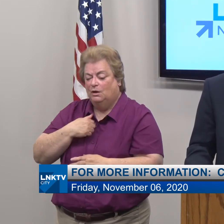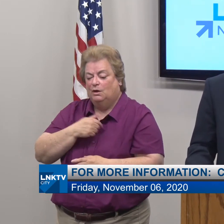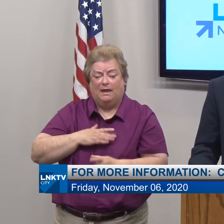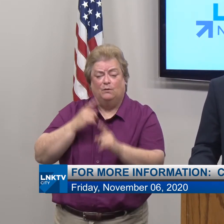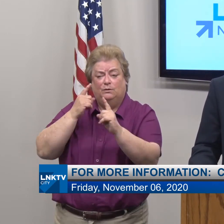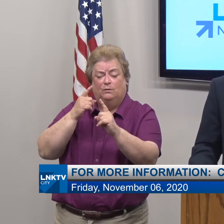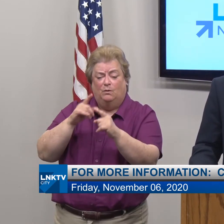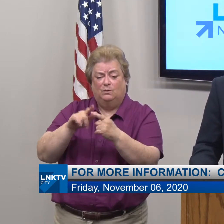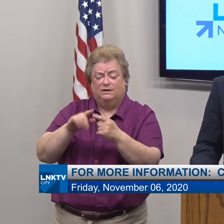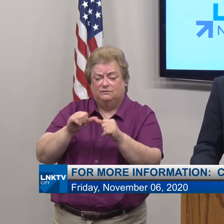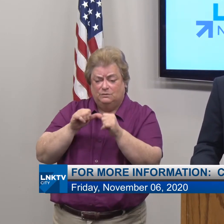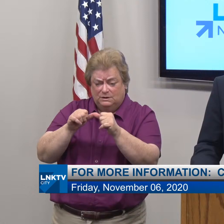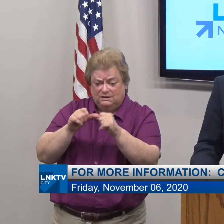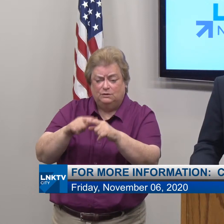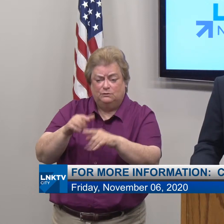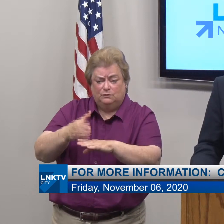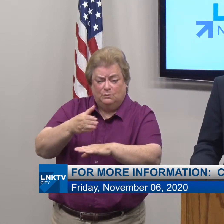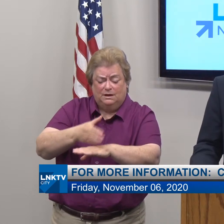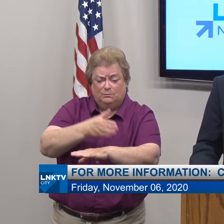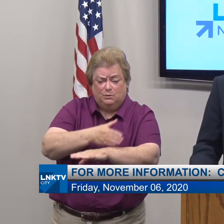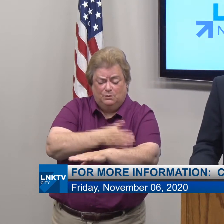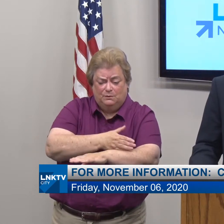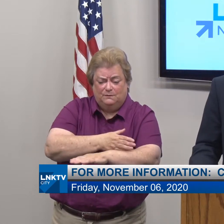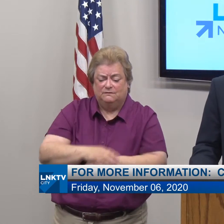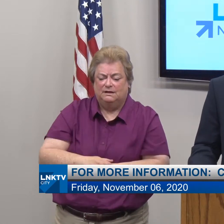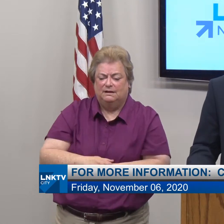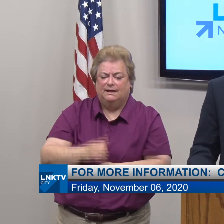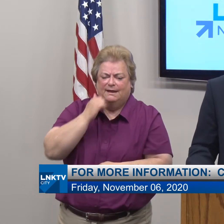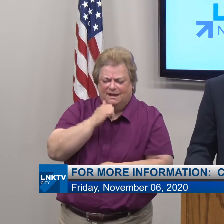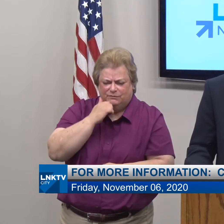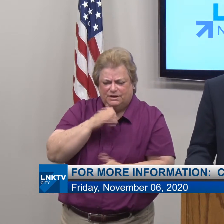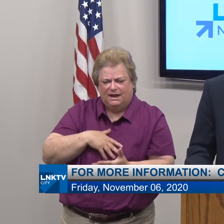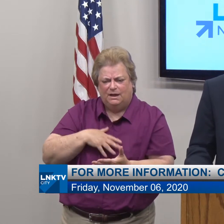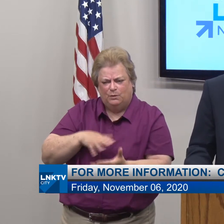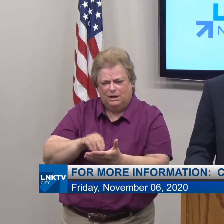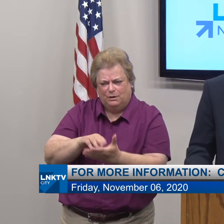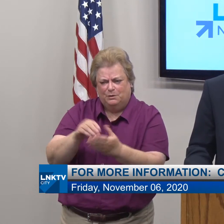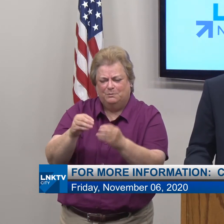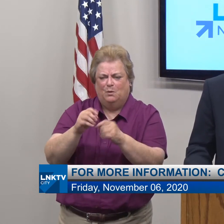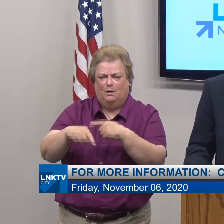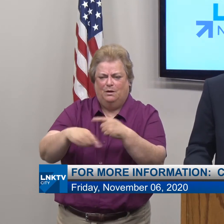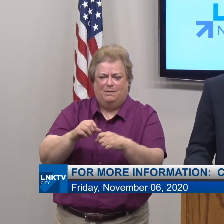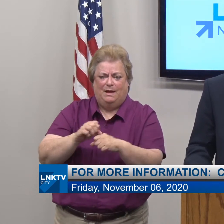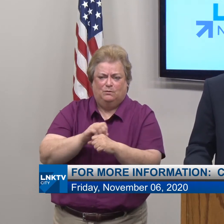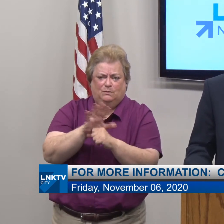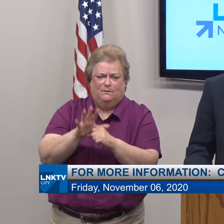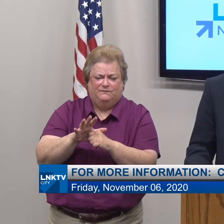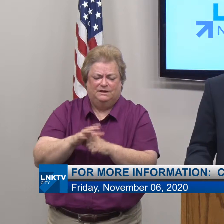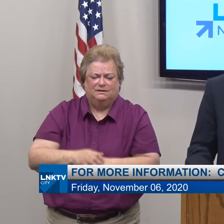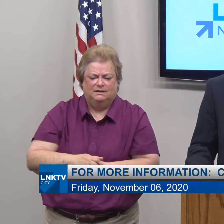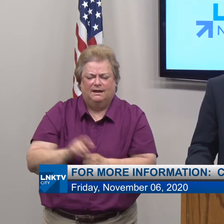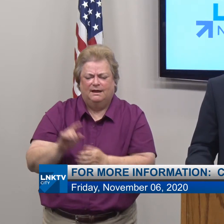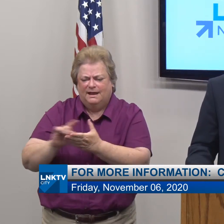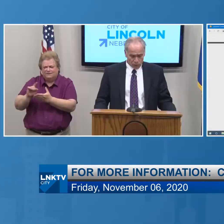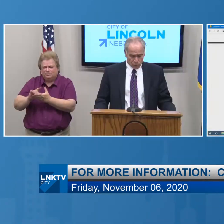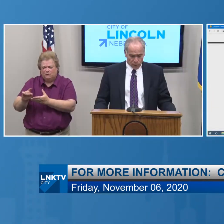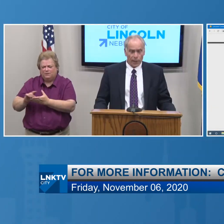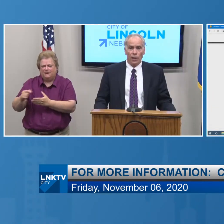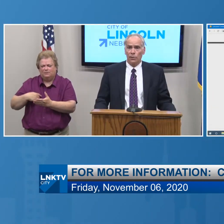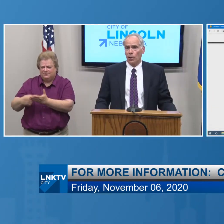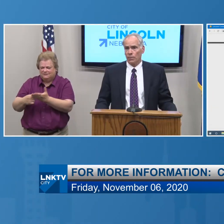is to continuously improve, and each day we learn more about this virus. And weekly, we discuss